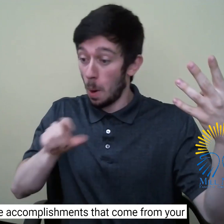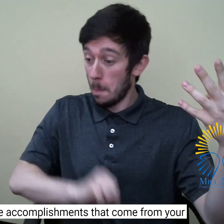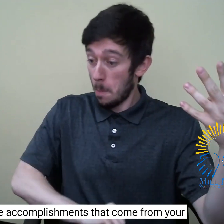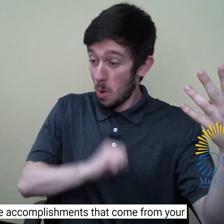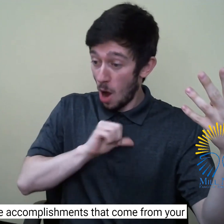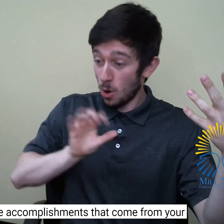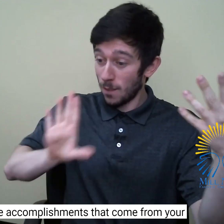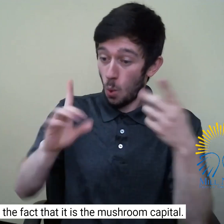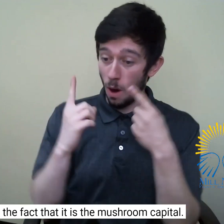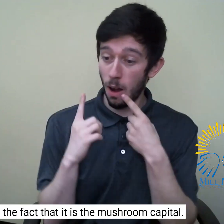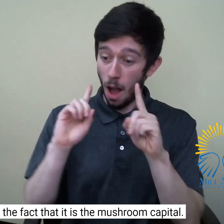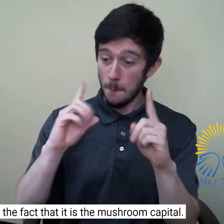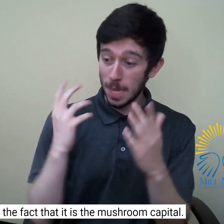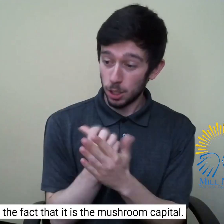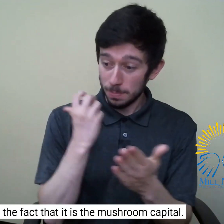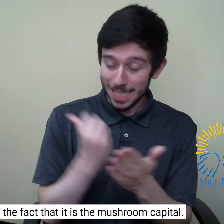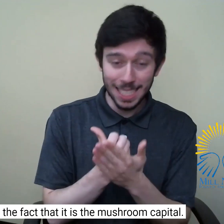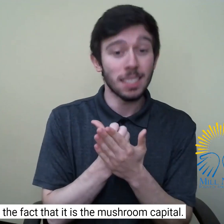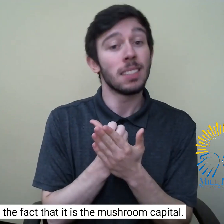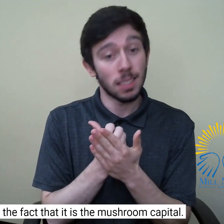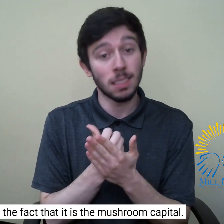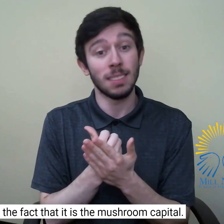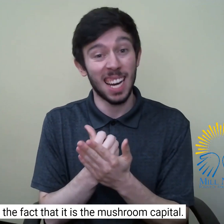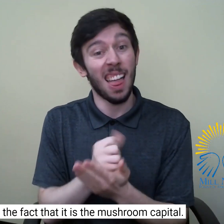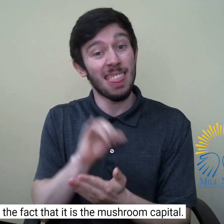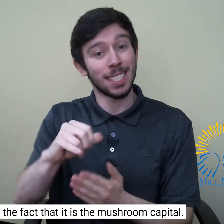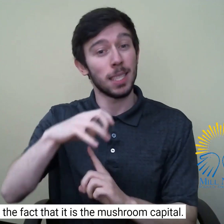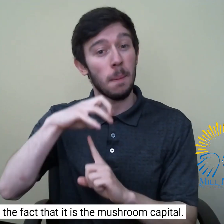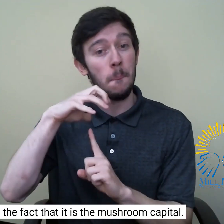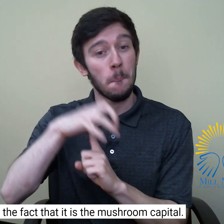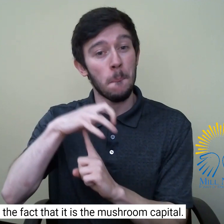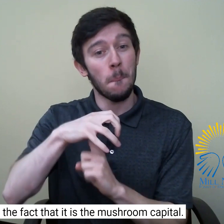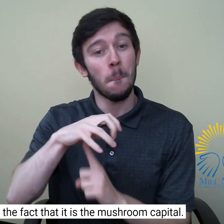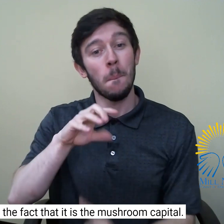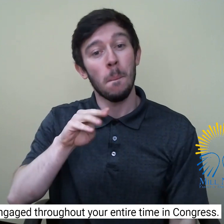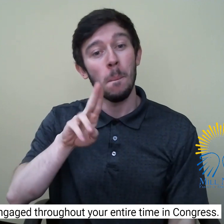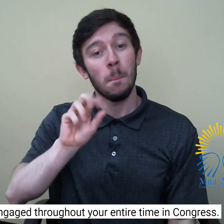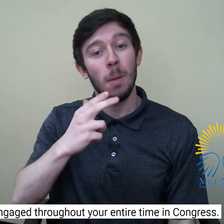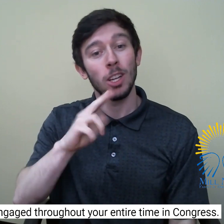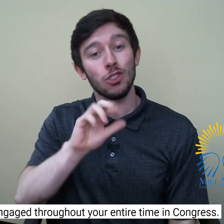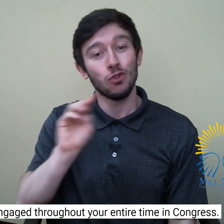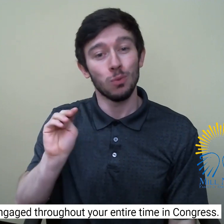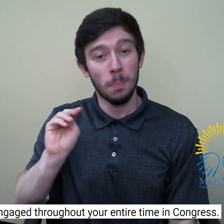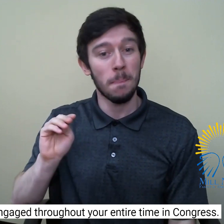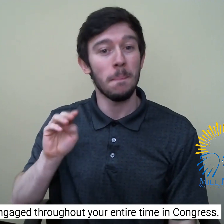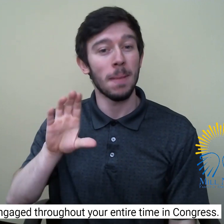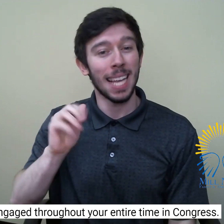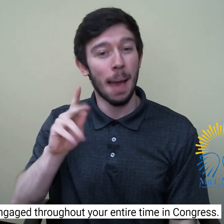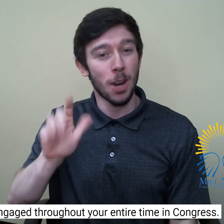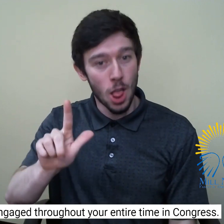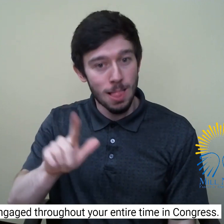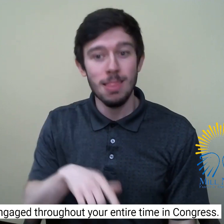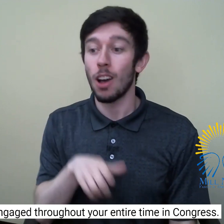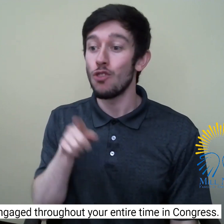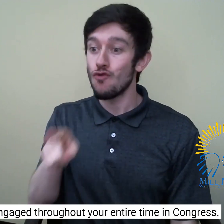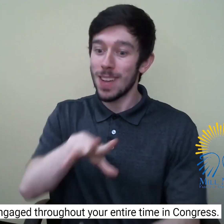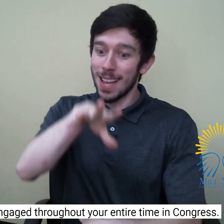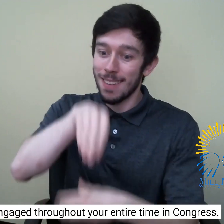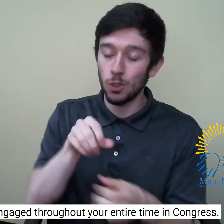that come from your district and the fact that it is the mushroom capital. You've been very engaged throughout your entire time in